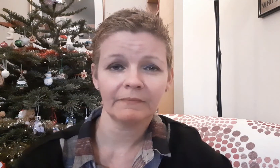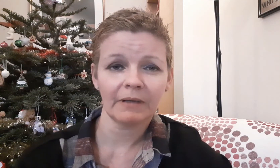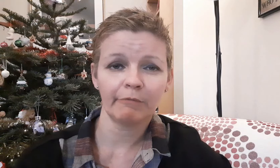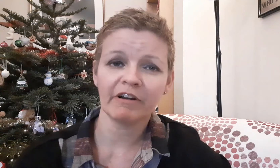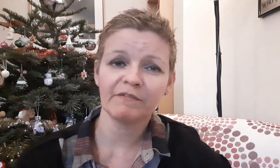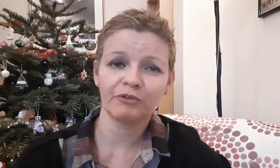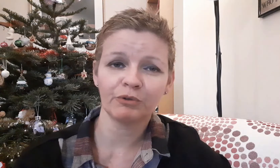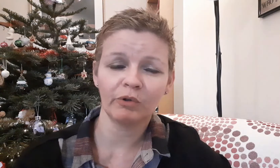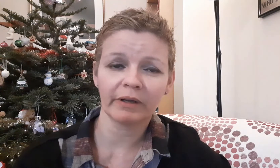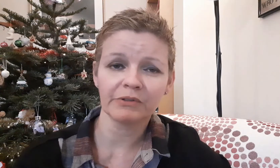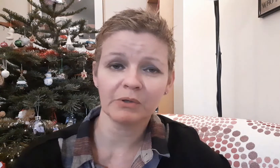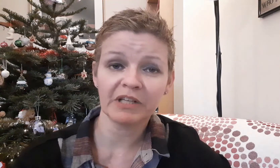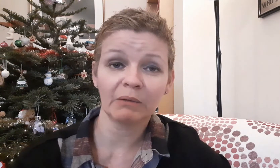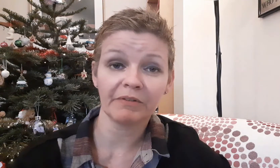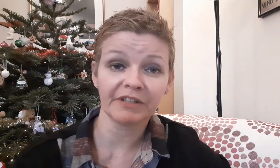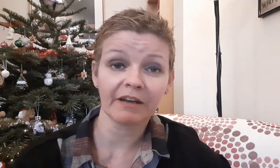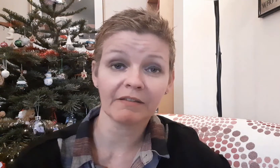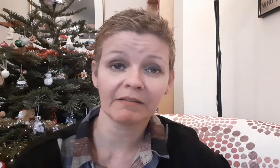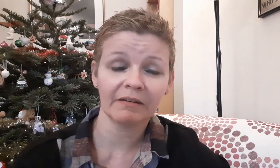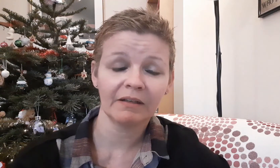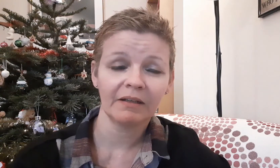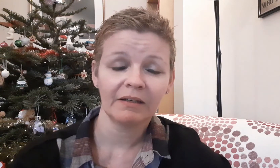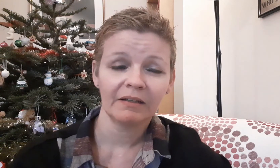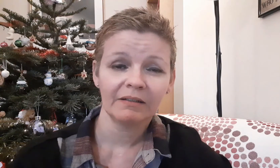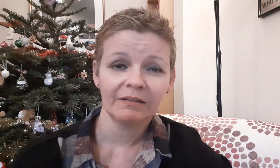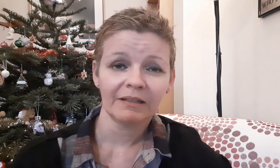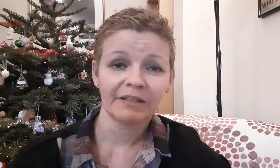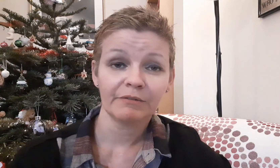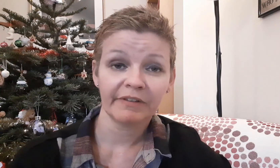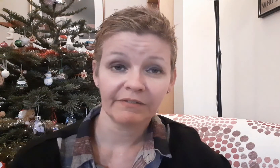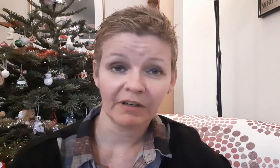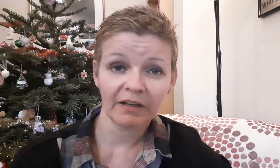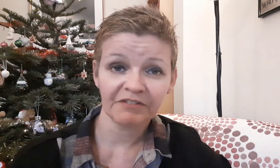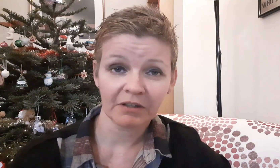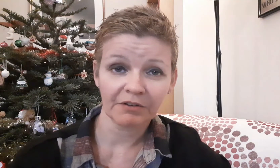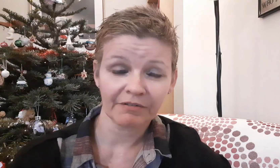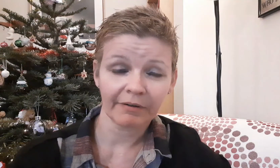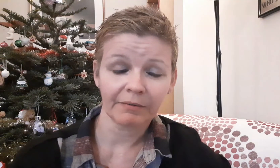I'm grateful to all those who dealt with death and who have given life to those around them.